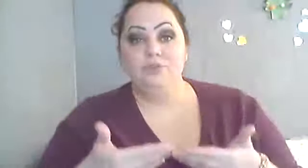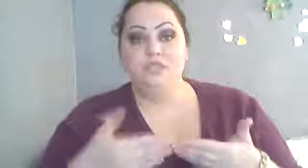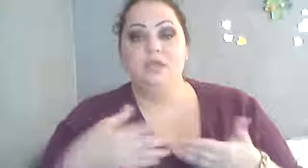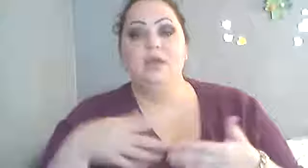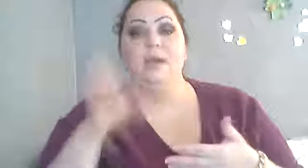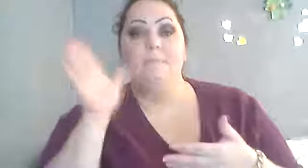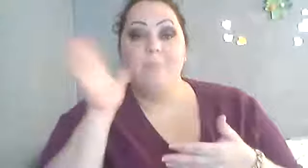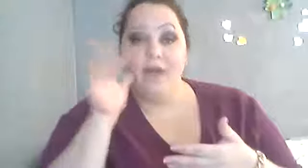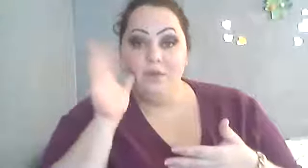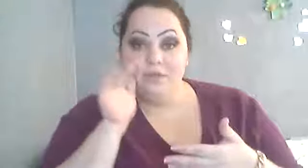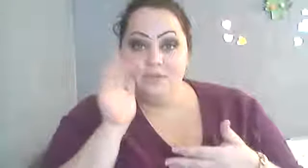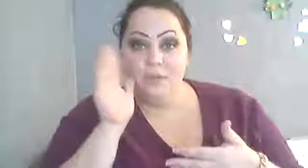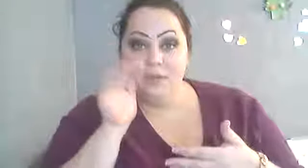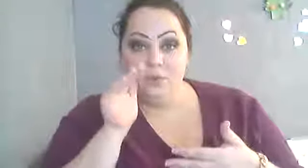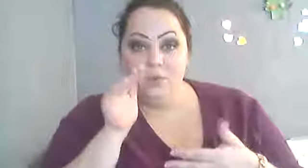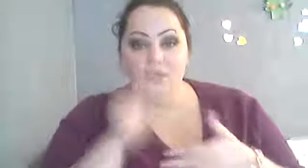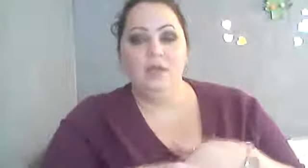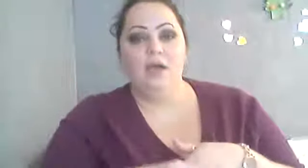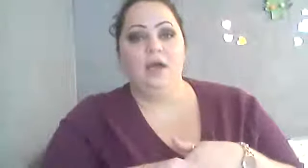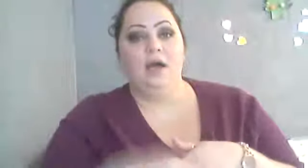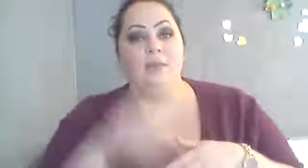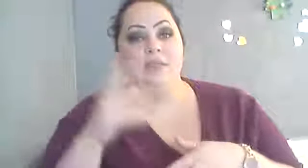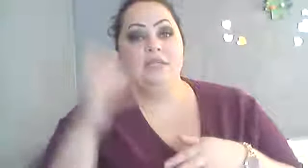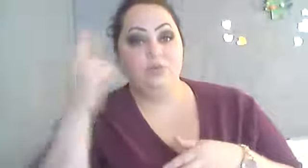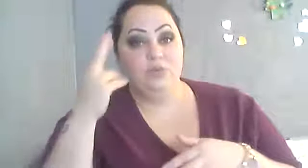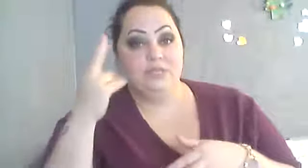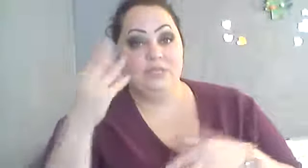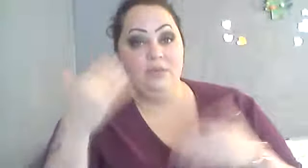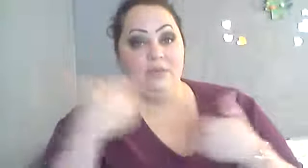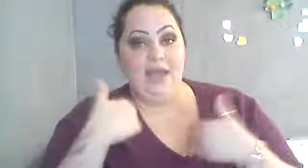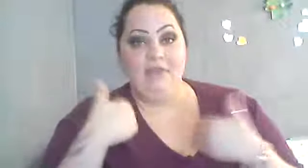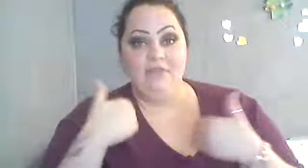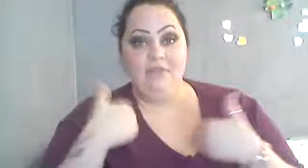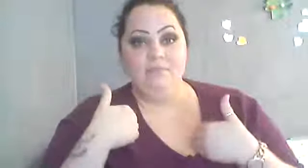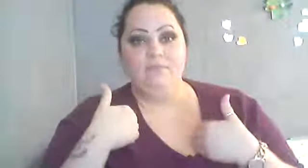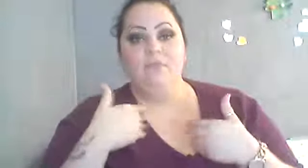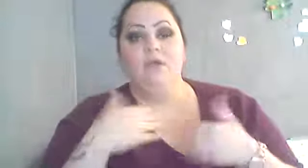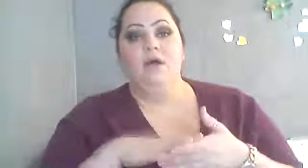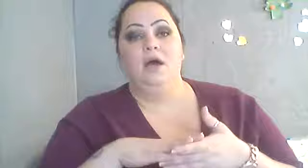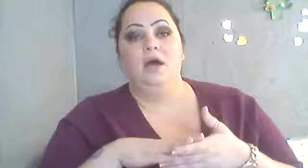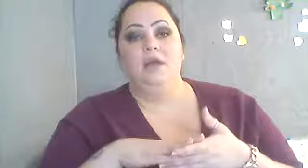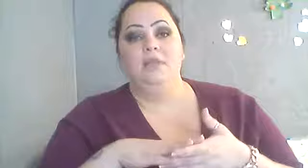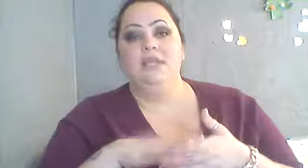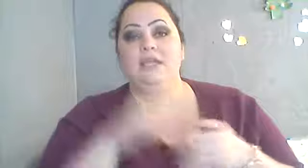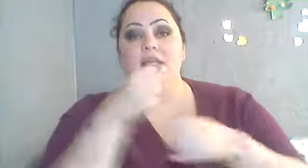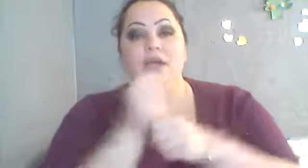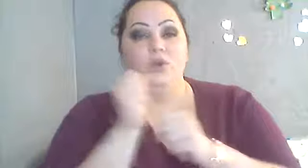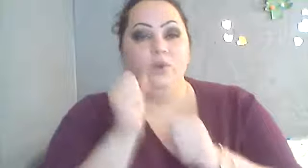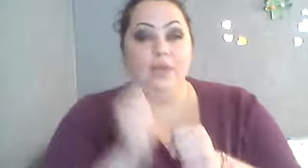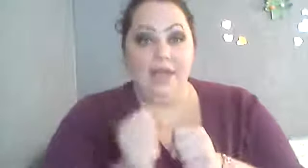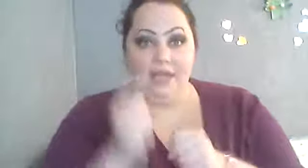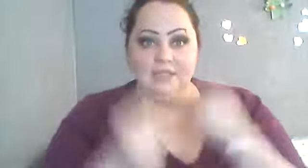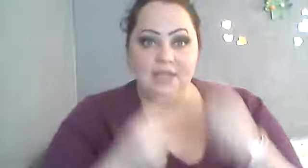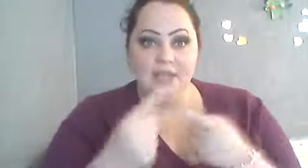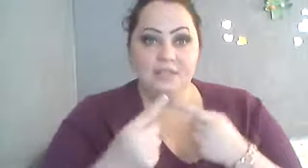introduced by William Dummy Hoy. He is the reason that we have them. He didn't like create the signs,